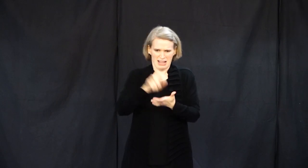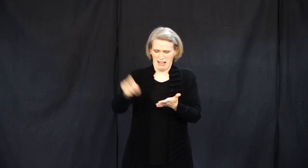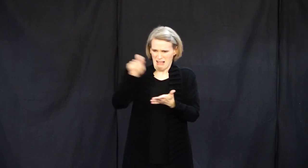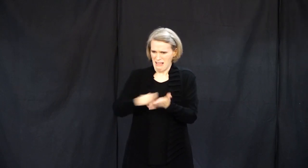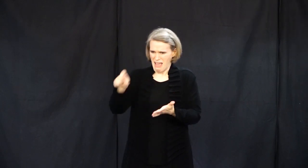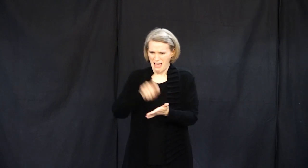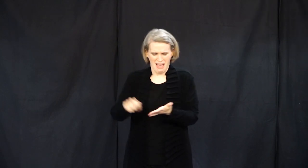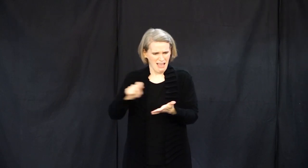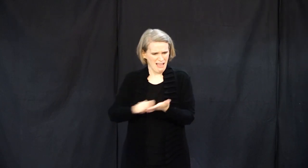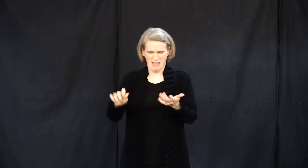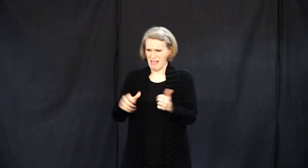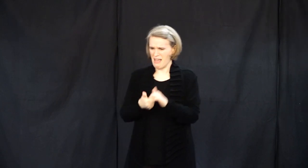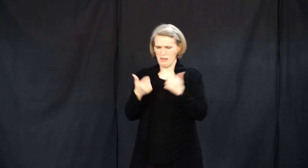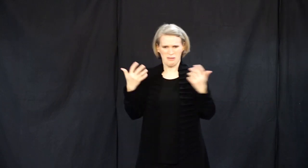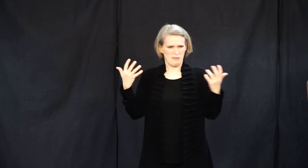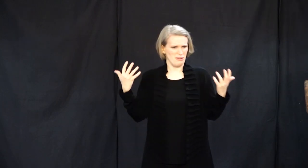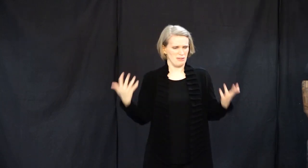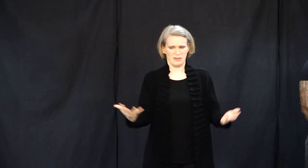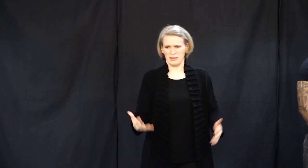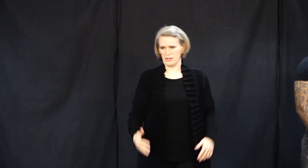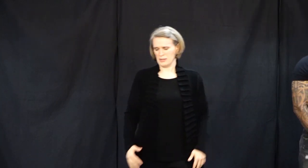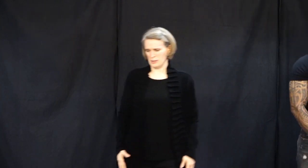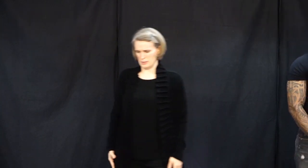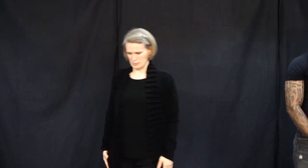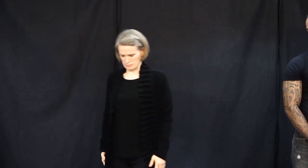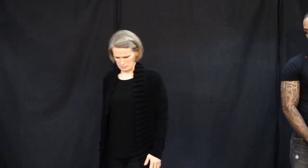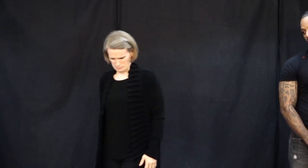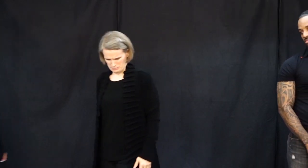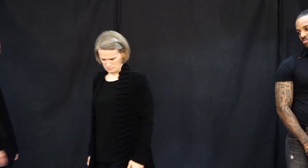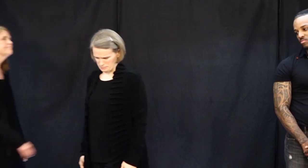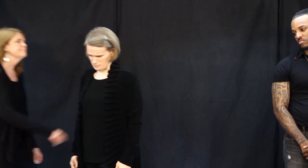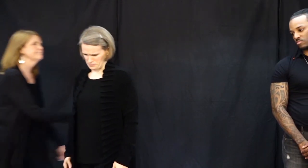you're alive. They're asking me to lead.